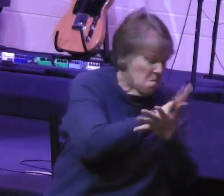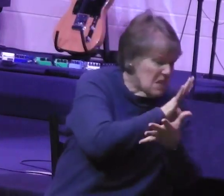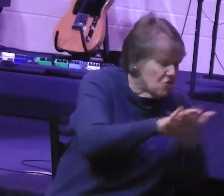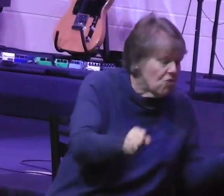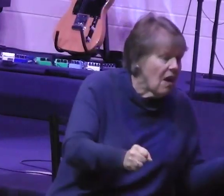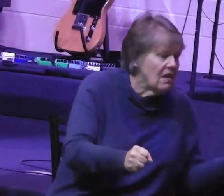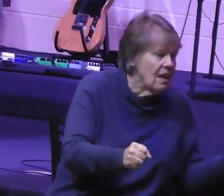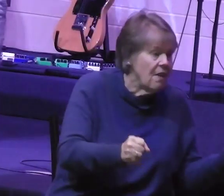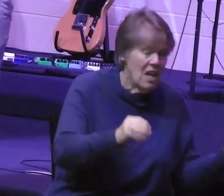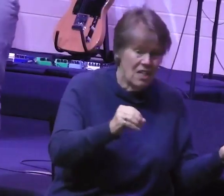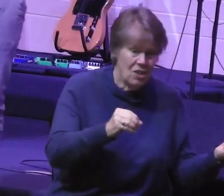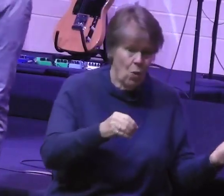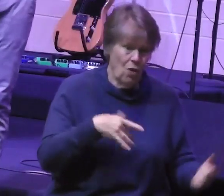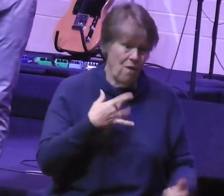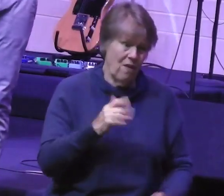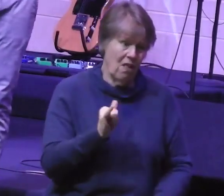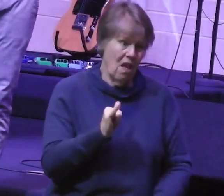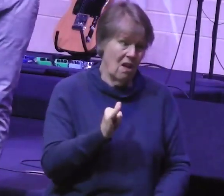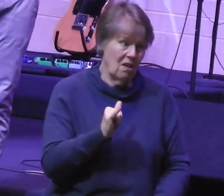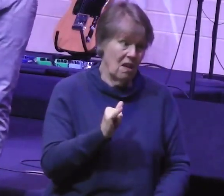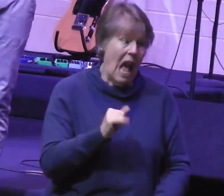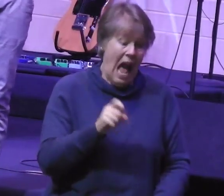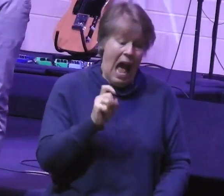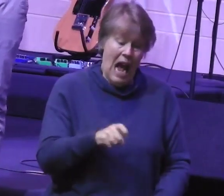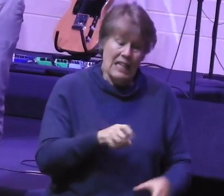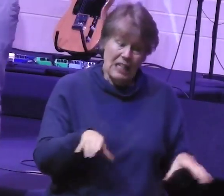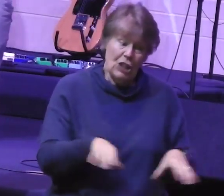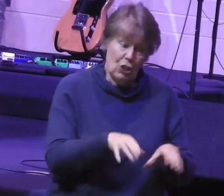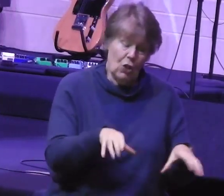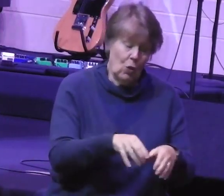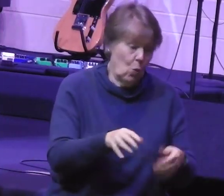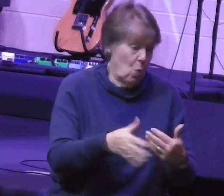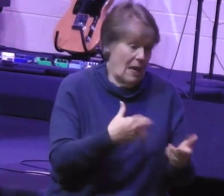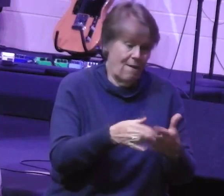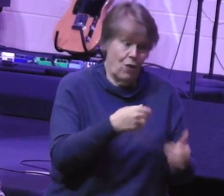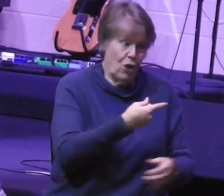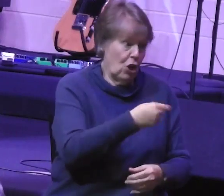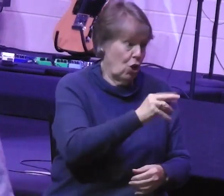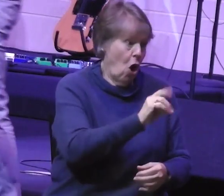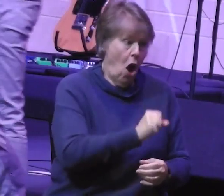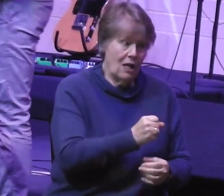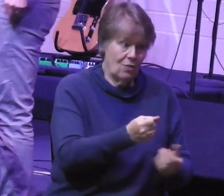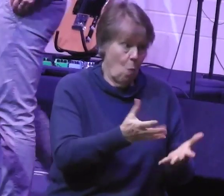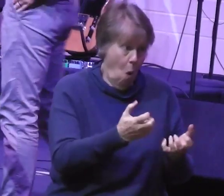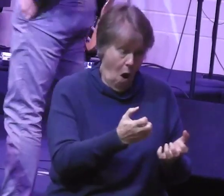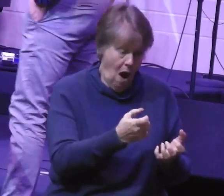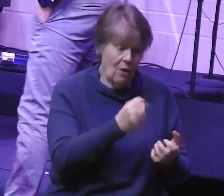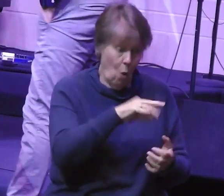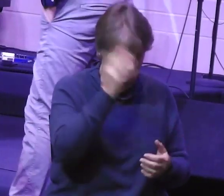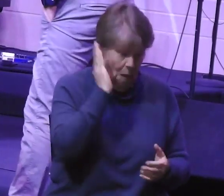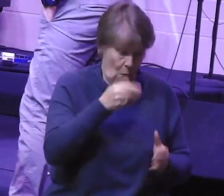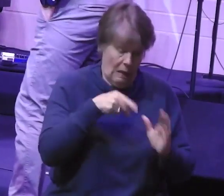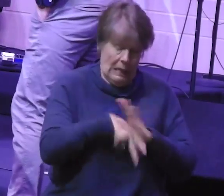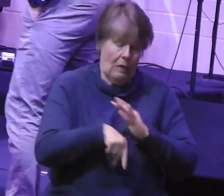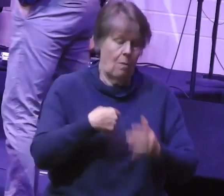because otherwise the gods might smite me. And you kind of ask yourself,